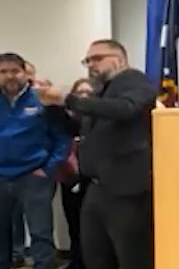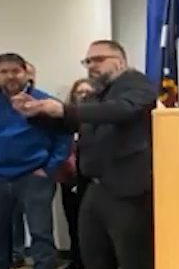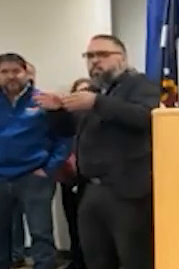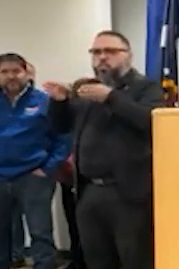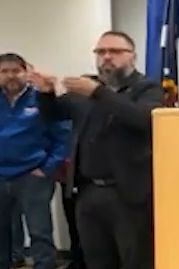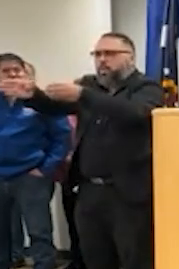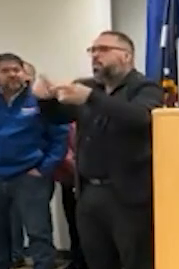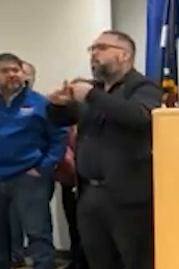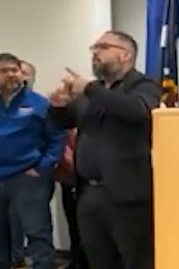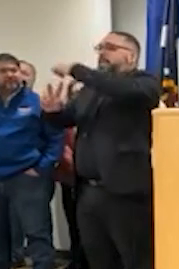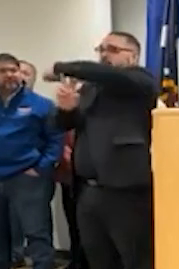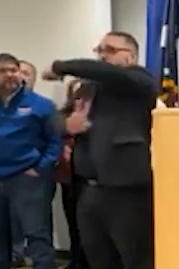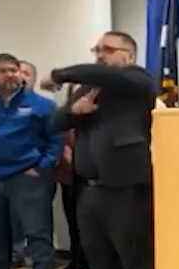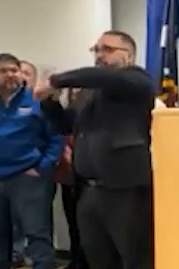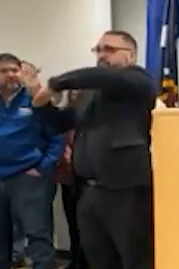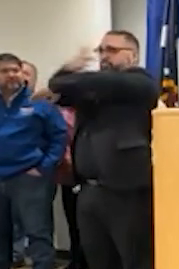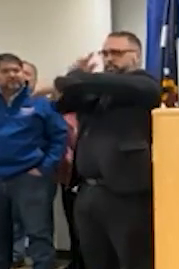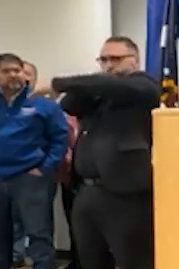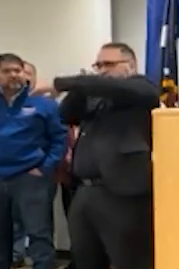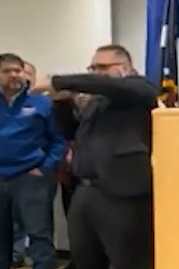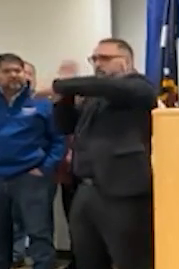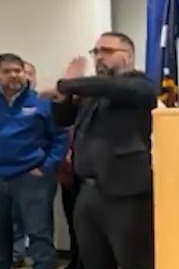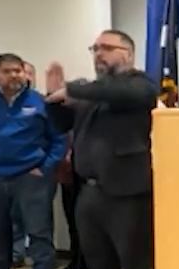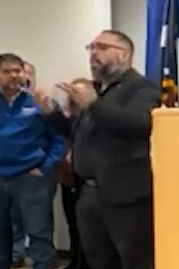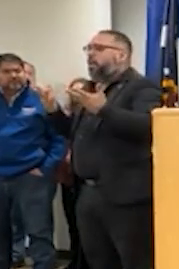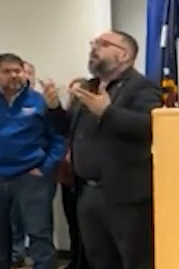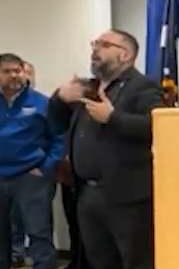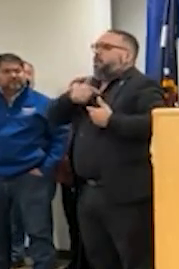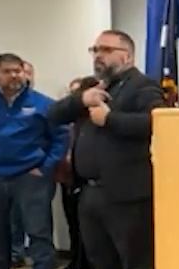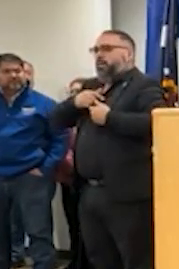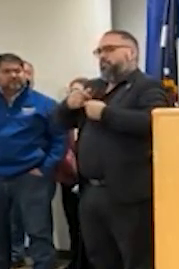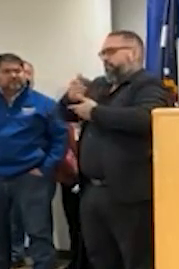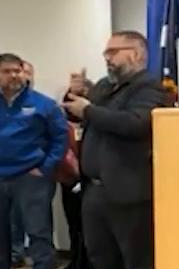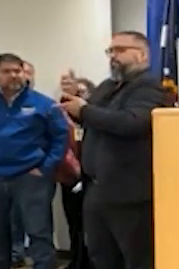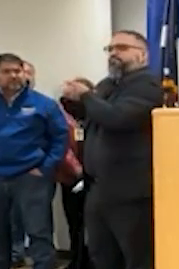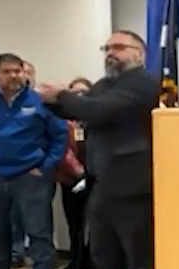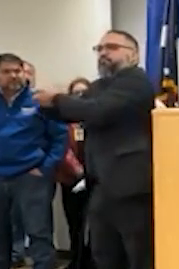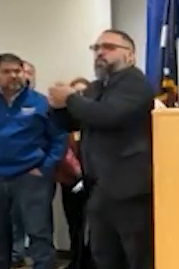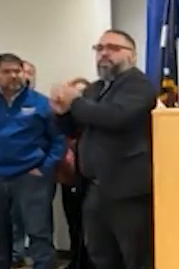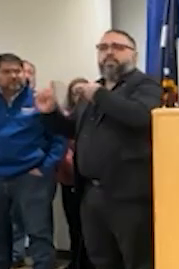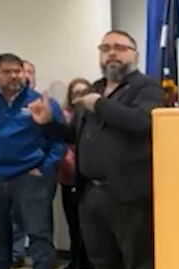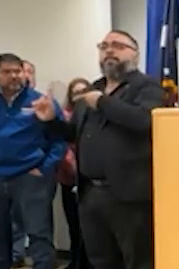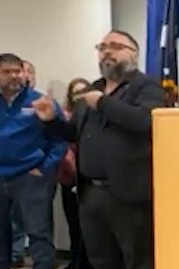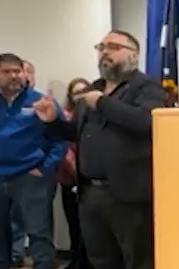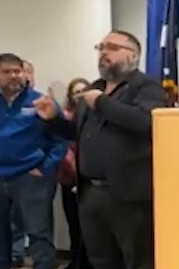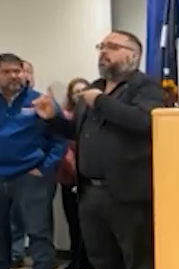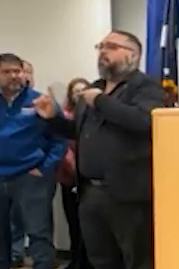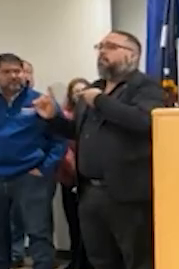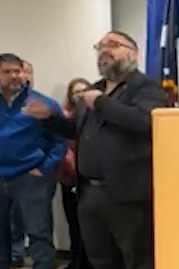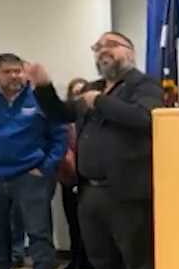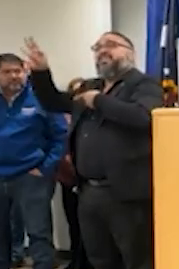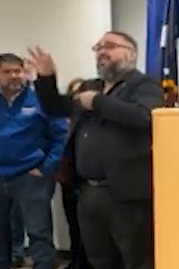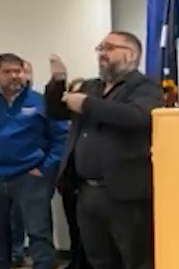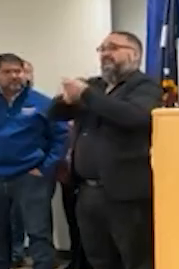system and the overpasses. And we're closely coordinating with them so that if we have any sort